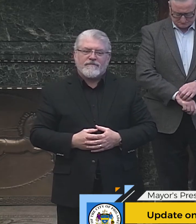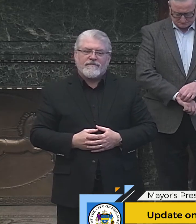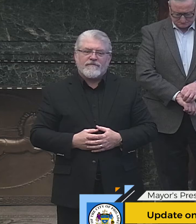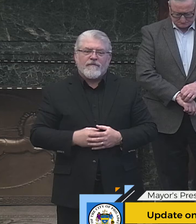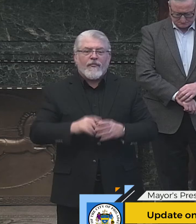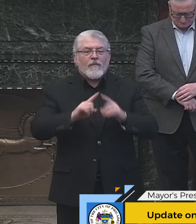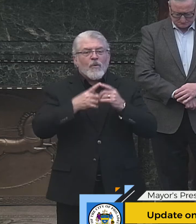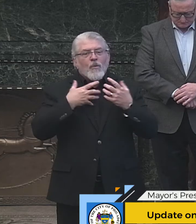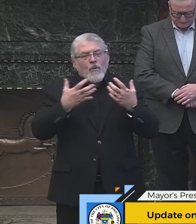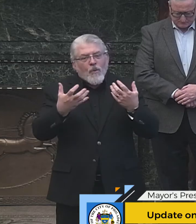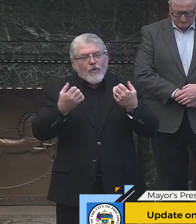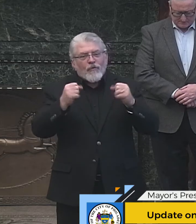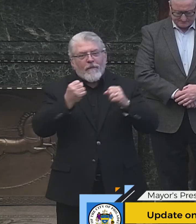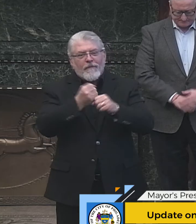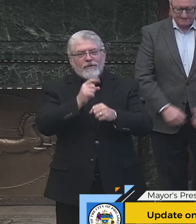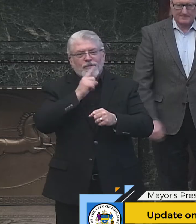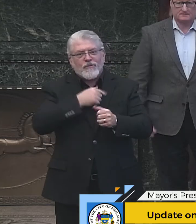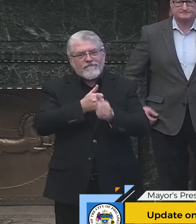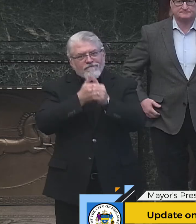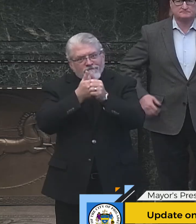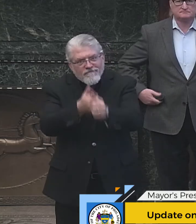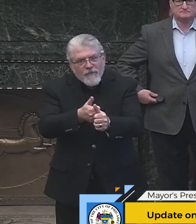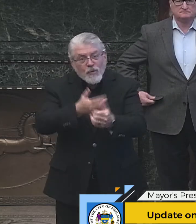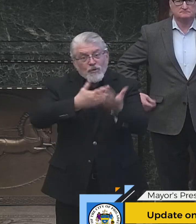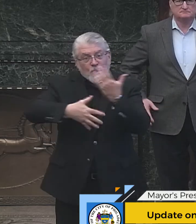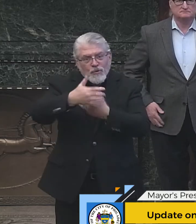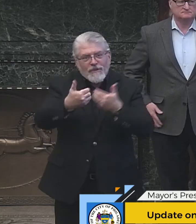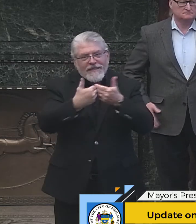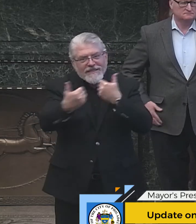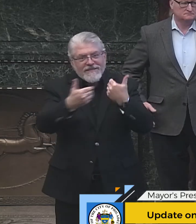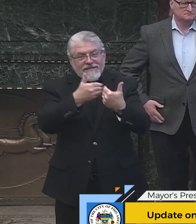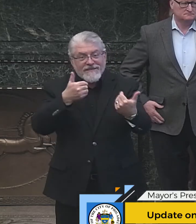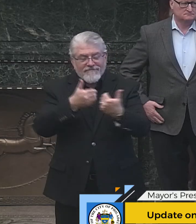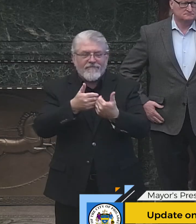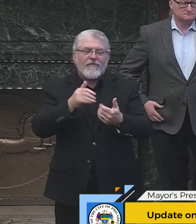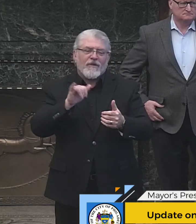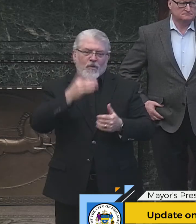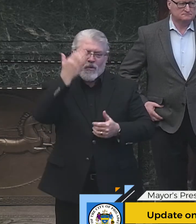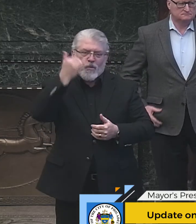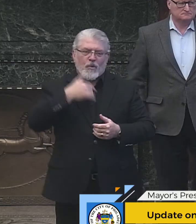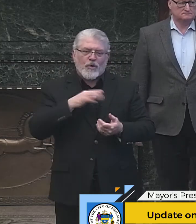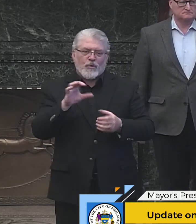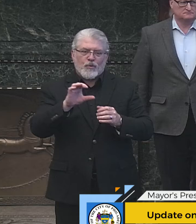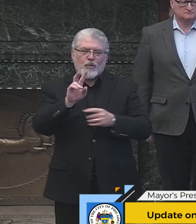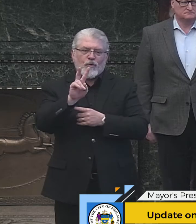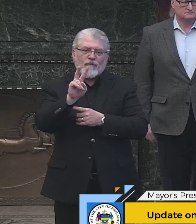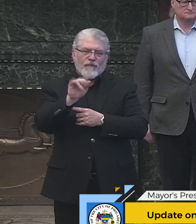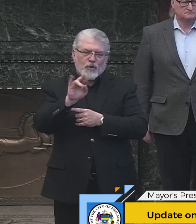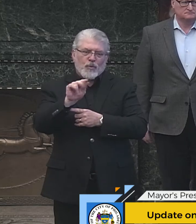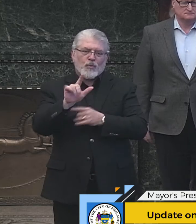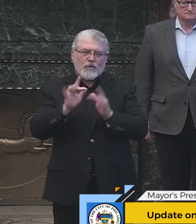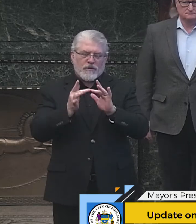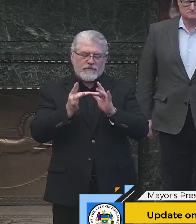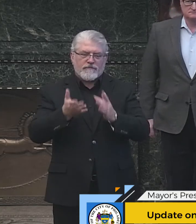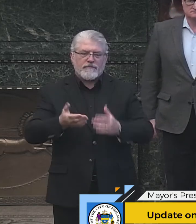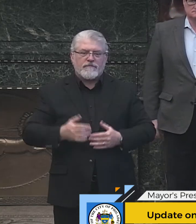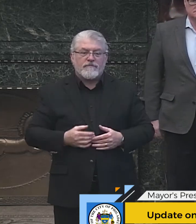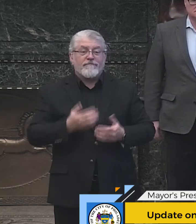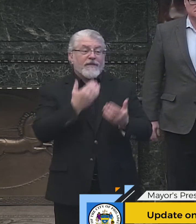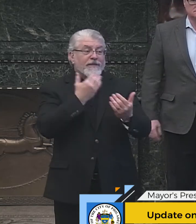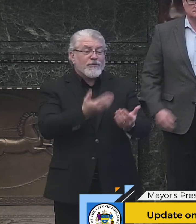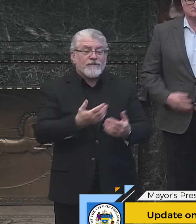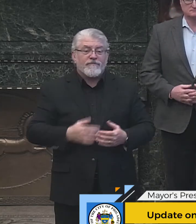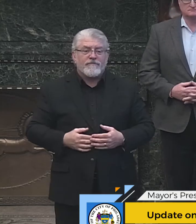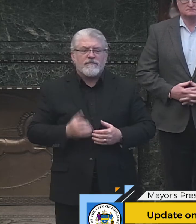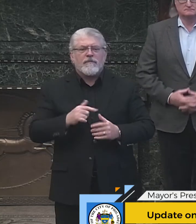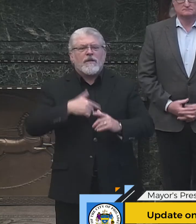Okay, thanks. Okay, next up, we have